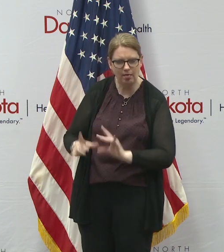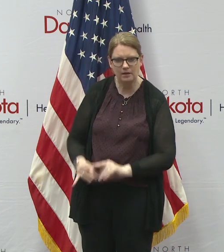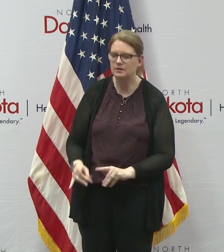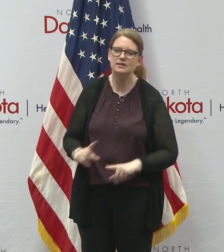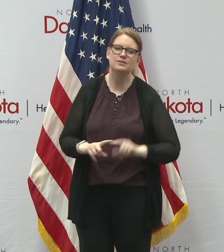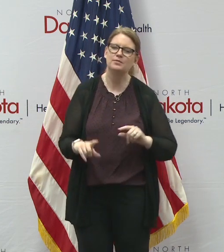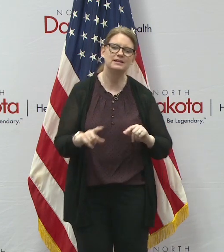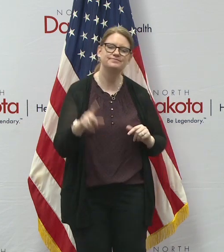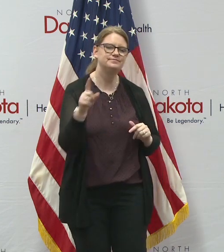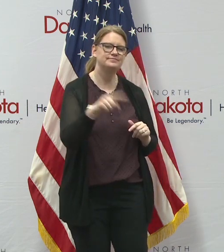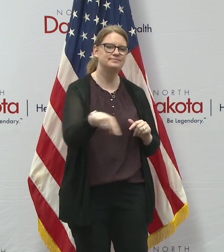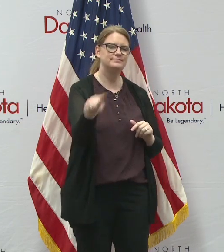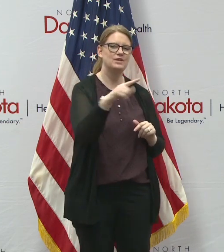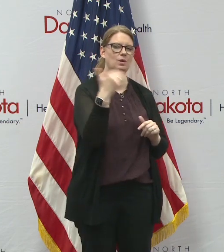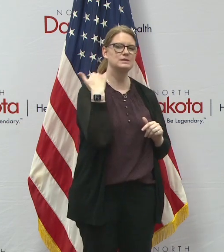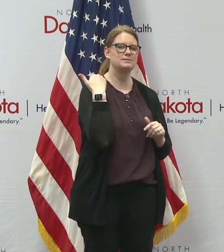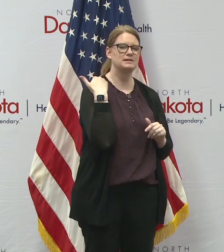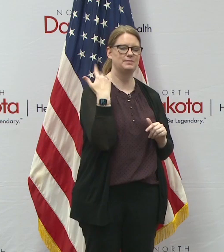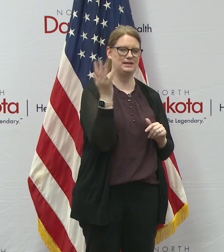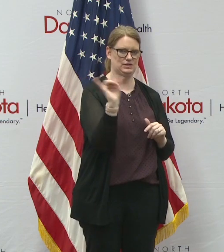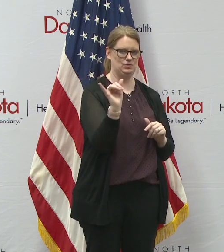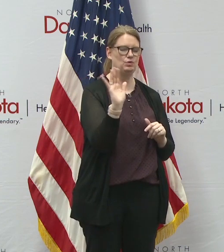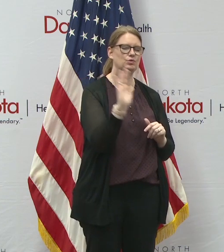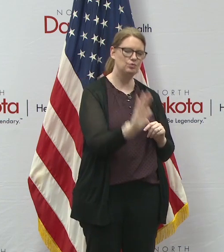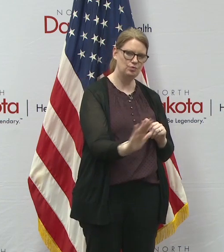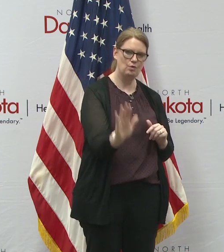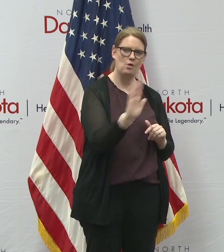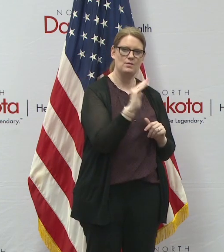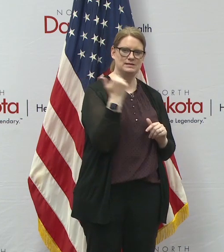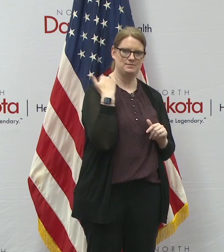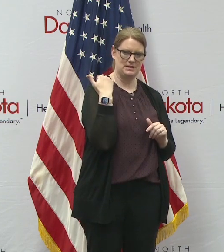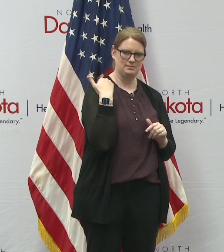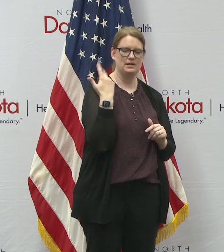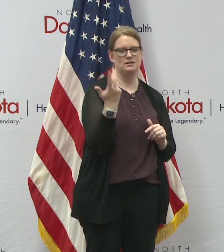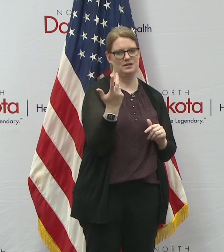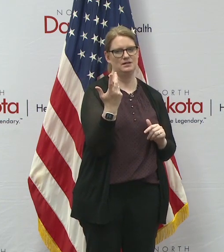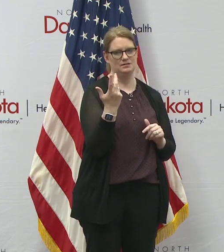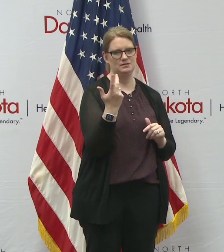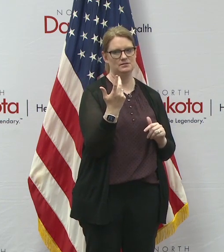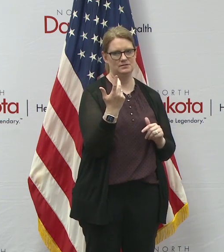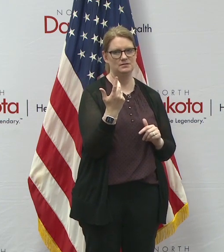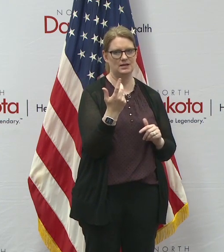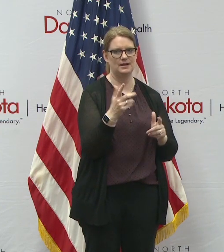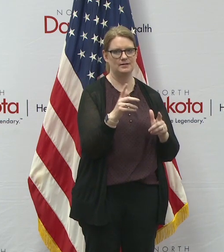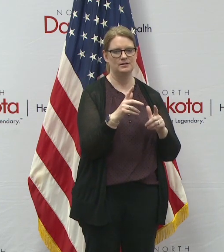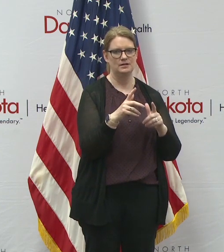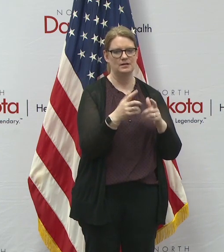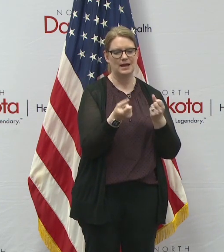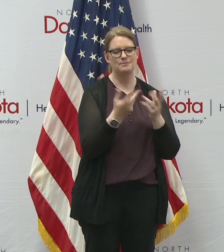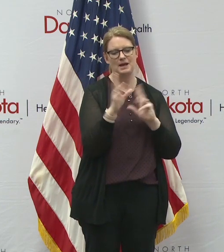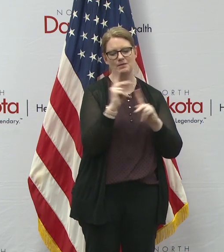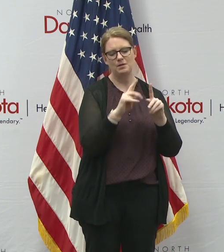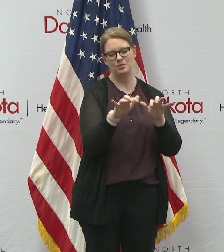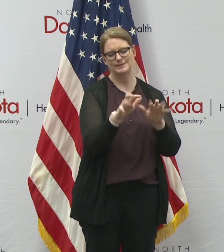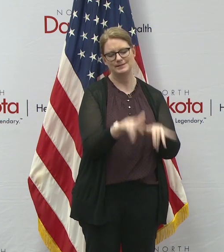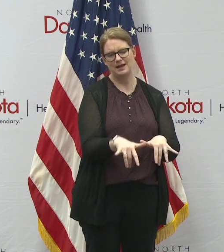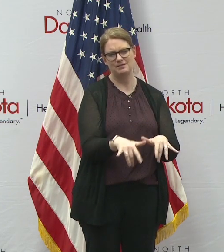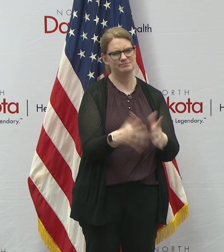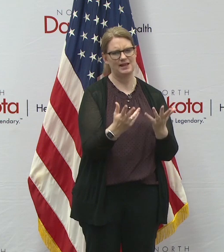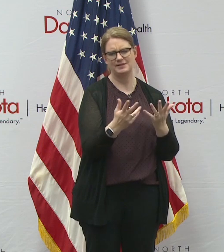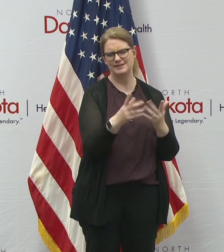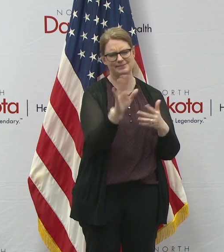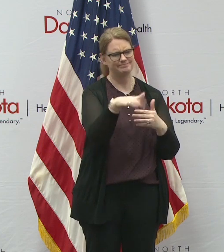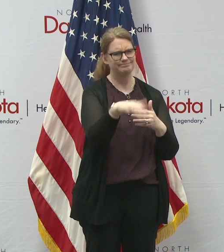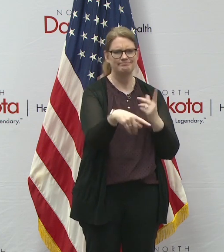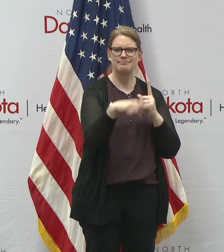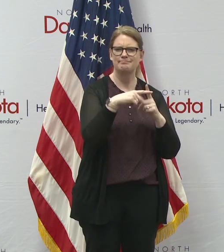your part too, because I know for all the people that are fanning the flames, there's a lot of people that get on their keyboard and deliver messages of support,